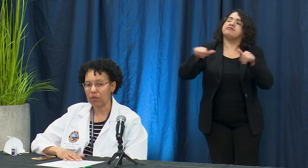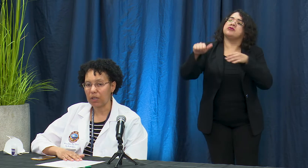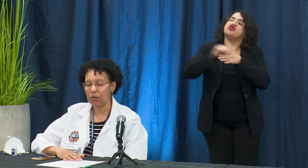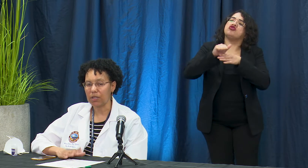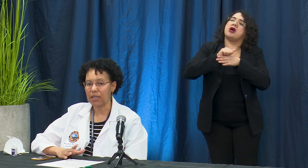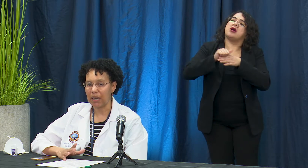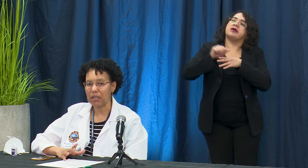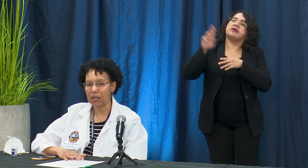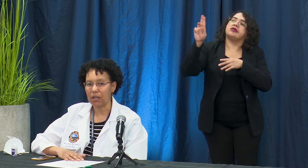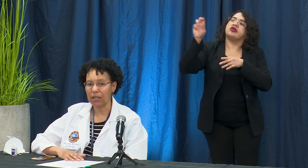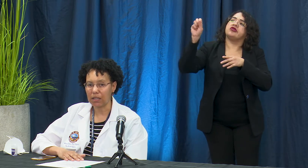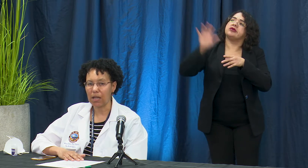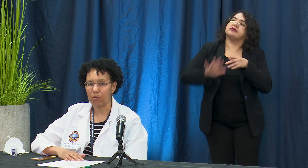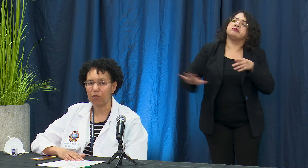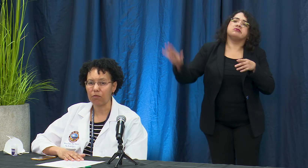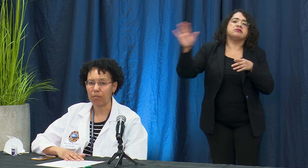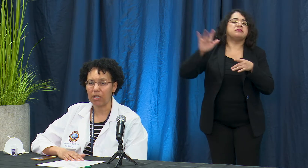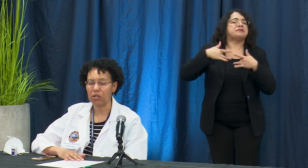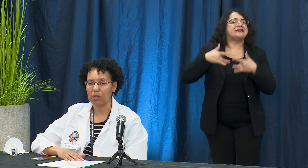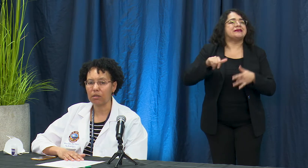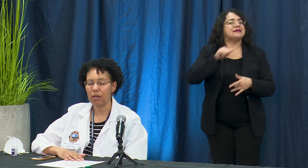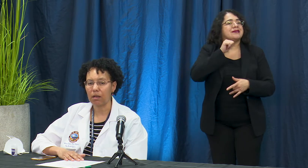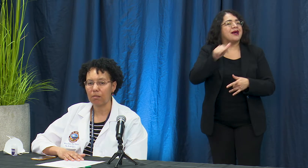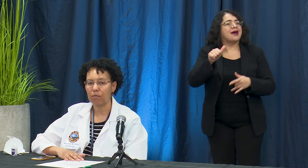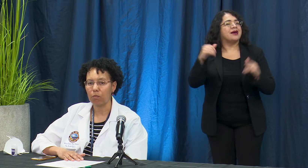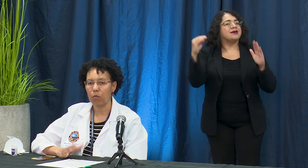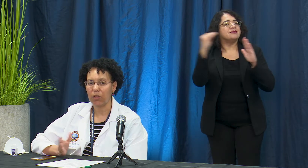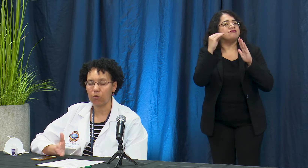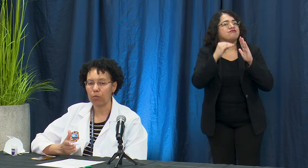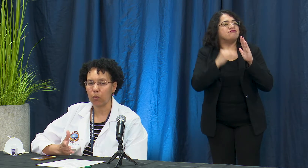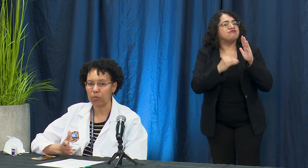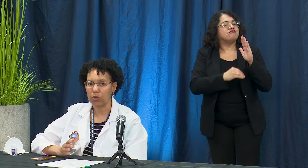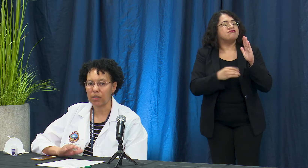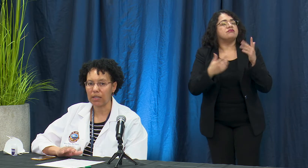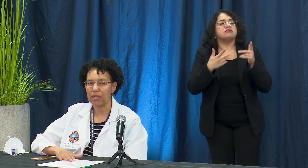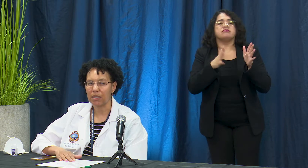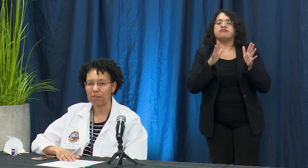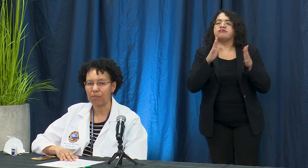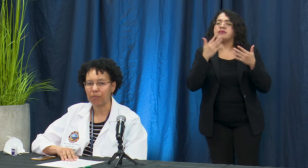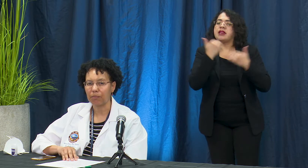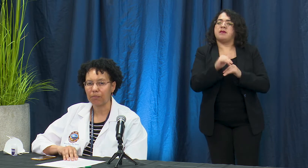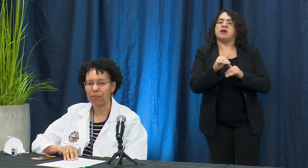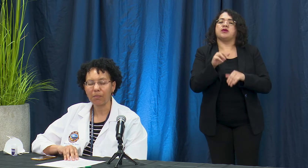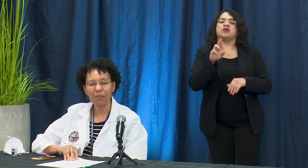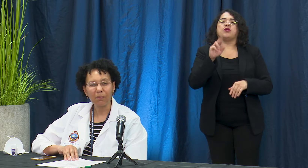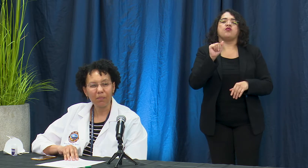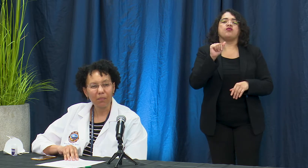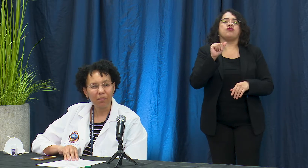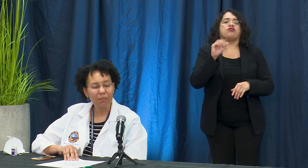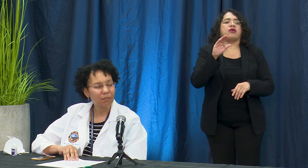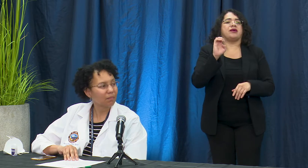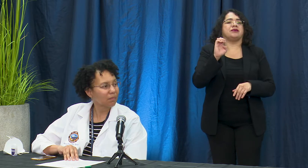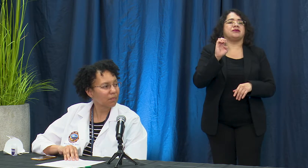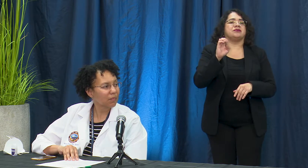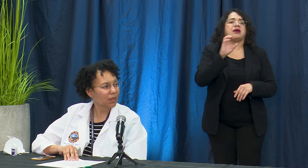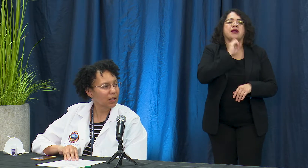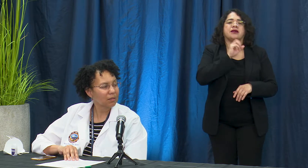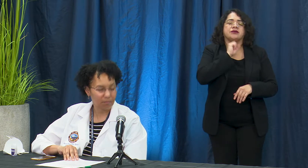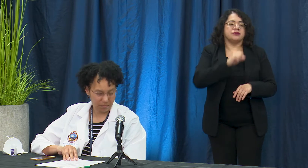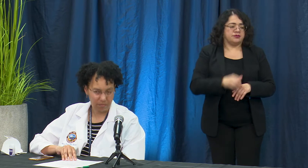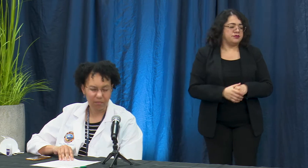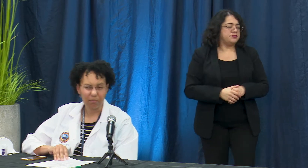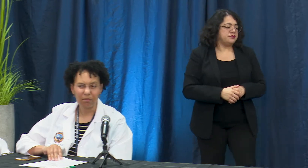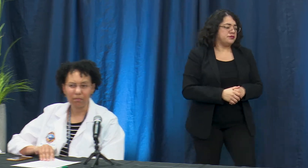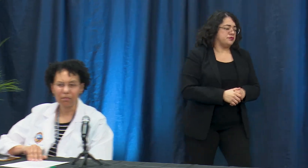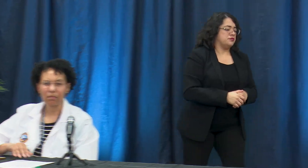the country or the state to collect this type of information with a reportable disease. Okay, not to make it. And I'll